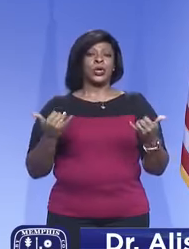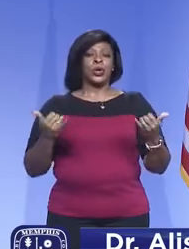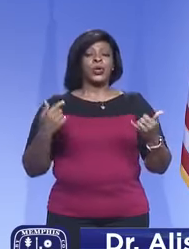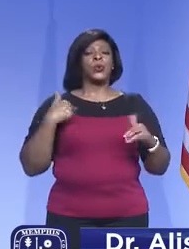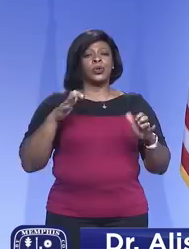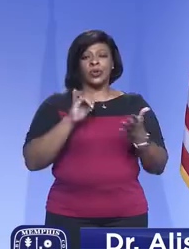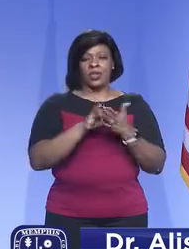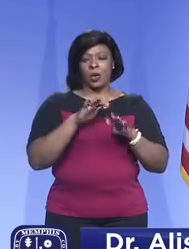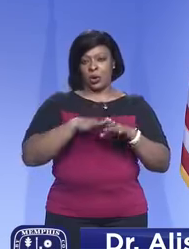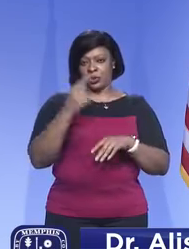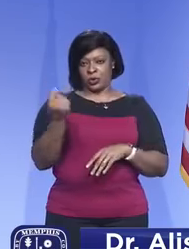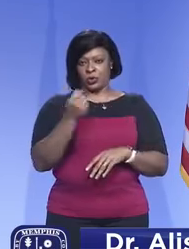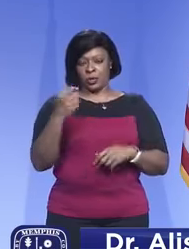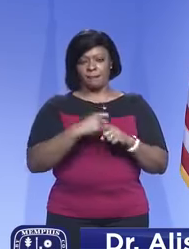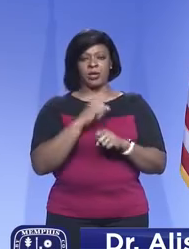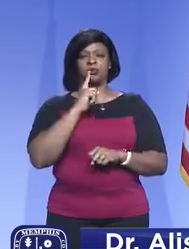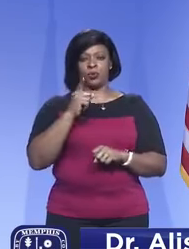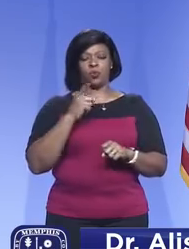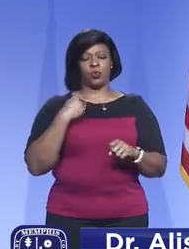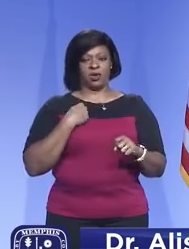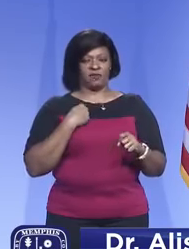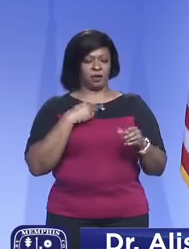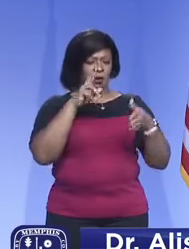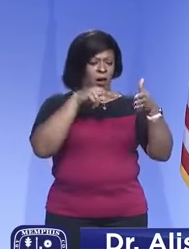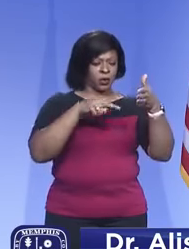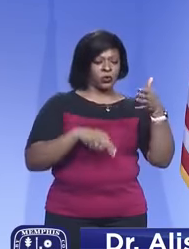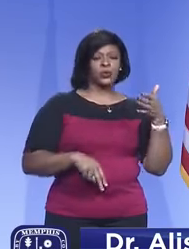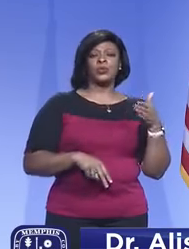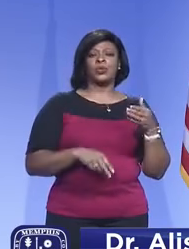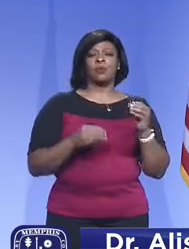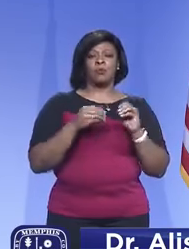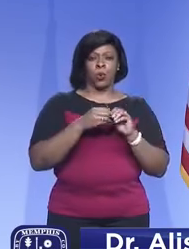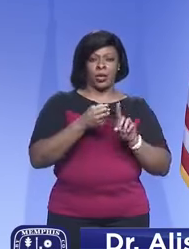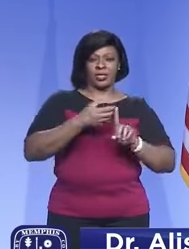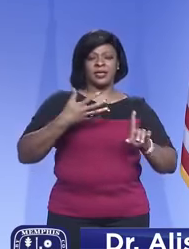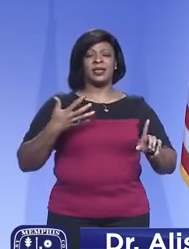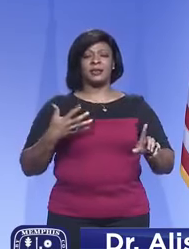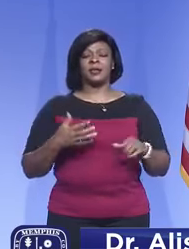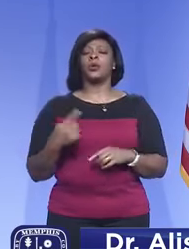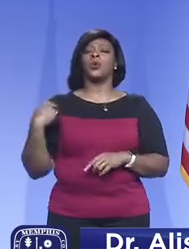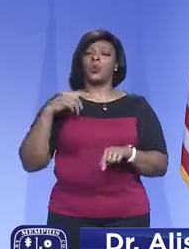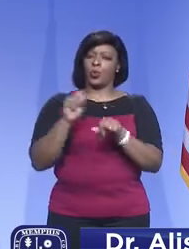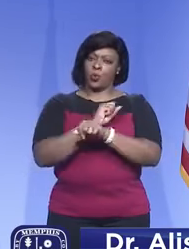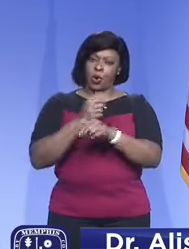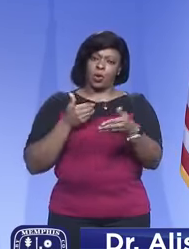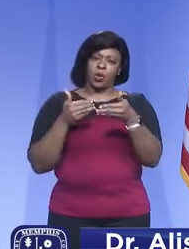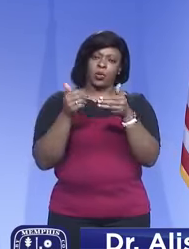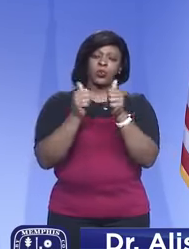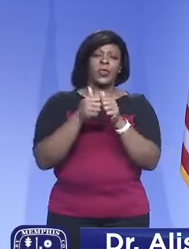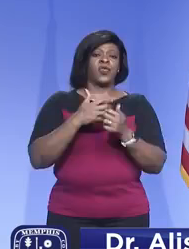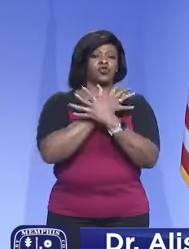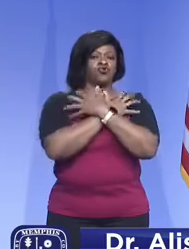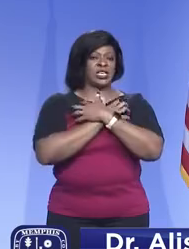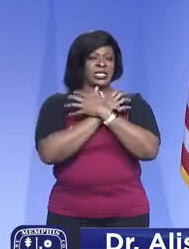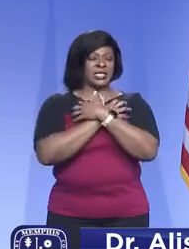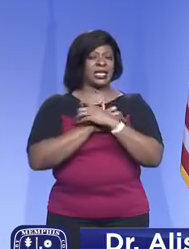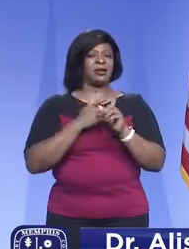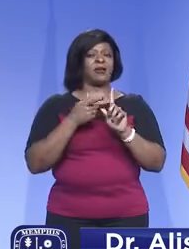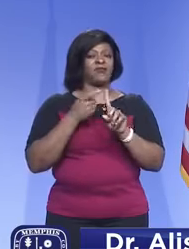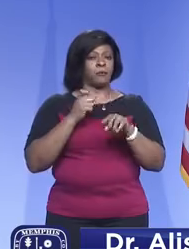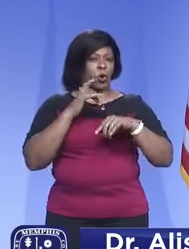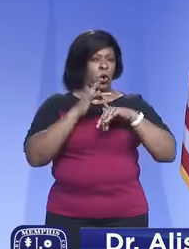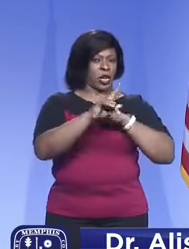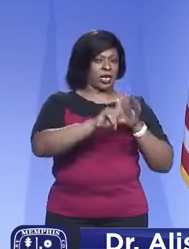can do that on Tuesday. We'll make sure we've gone through it in significant detail. We have worked closely with the Grizzlies from early